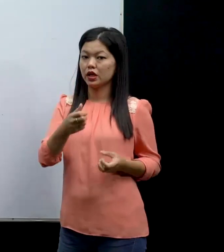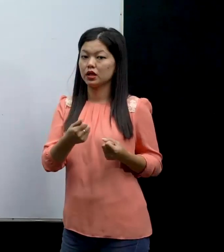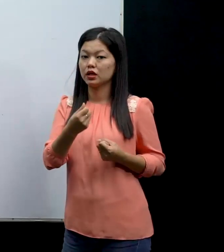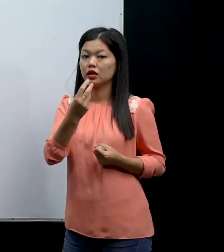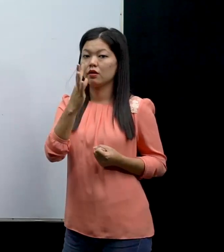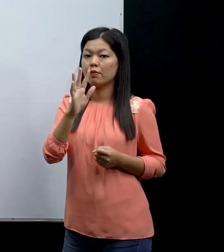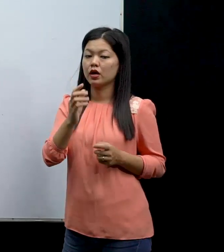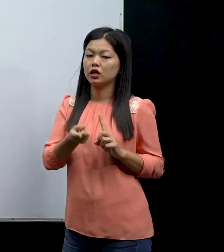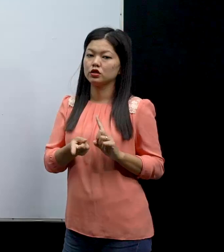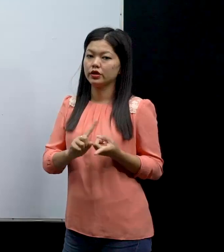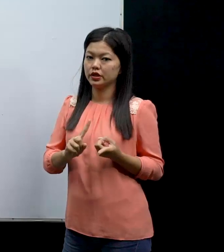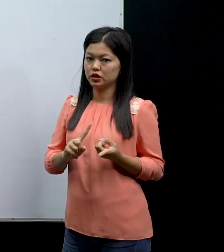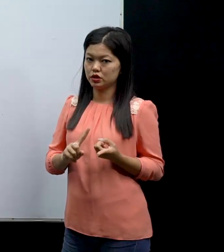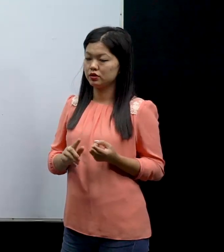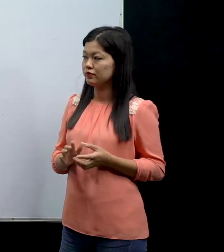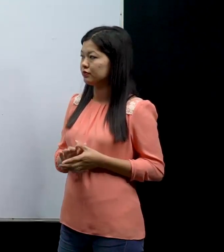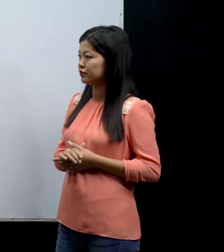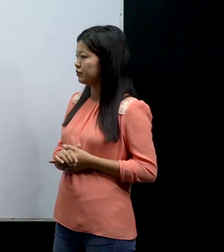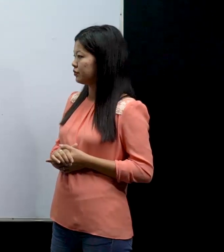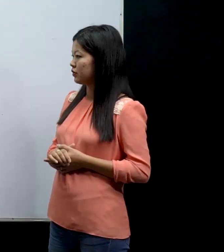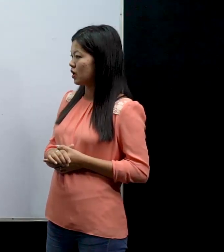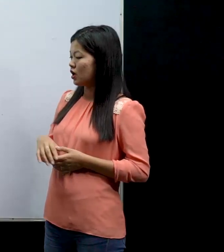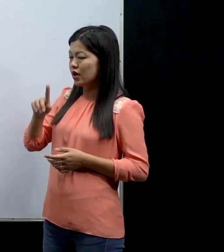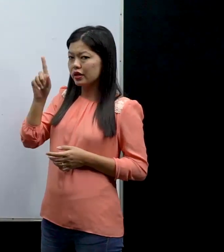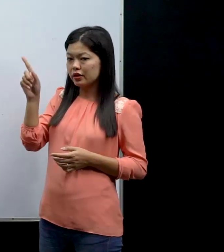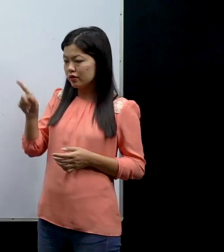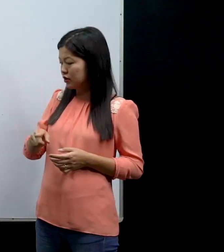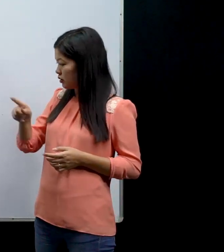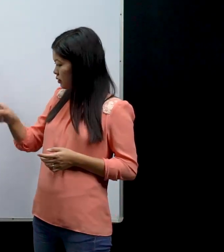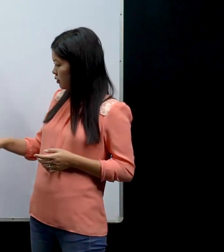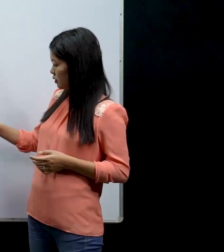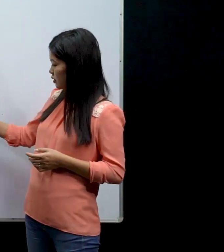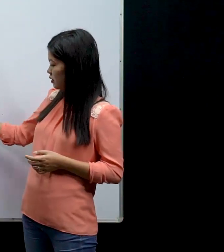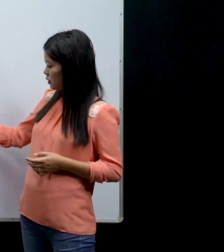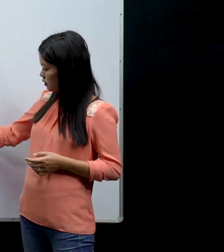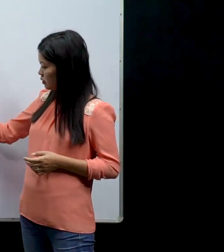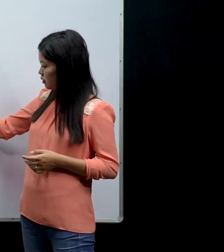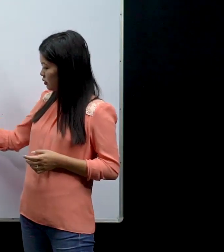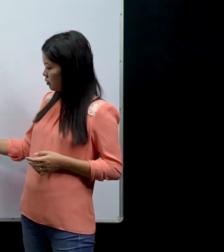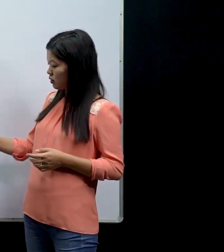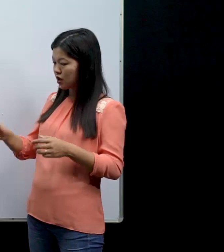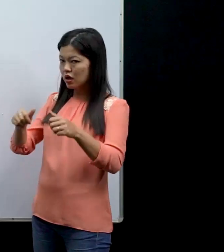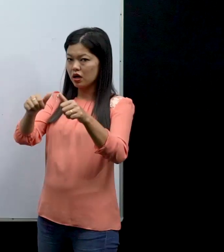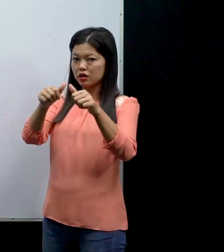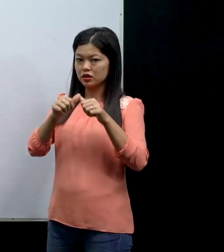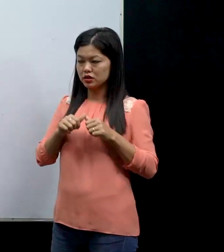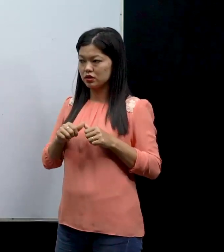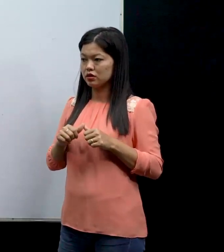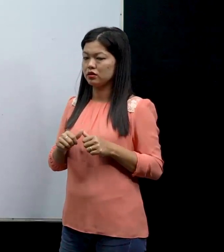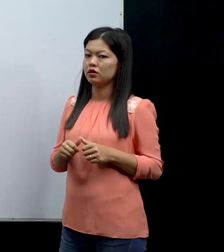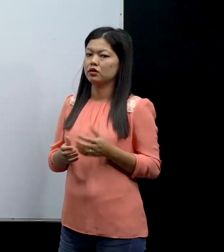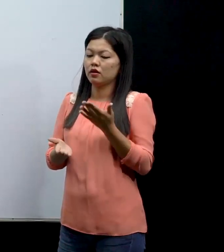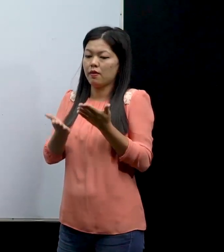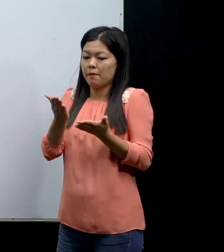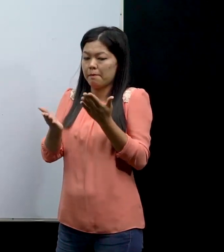with a non-metal, okay? And then by crisscrossing, what we are getting is that the charge are